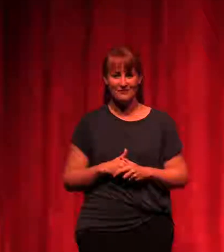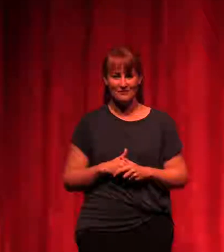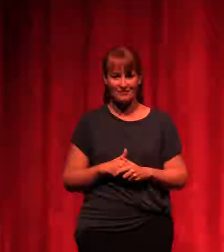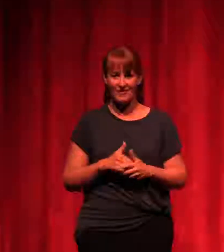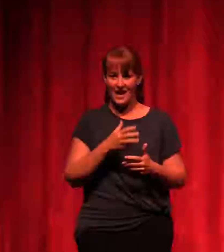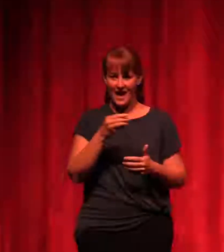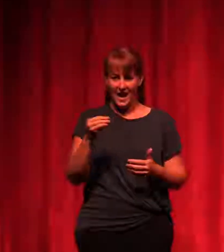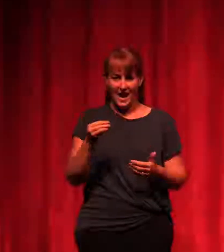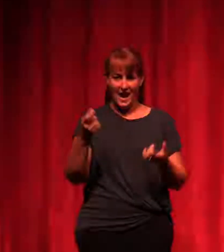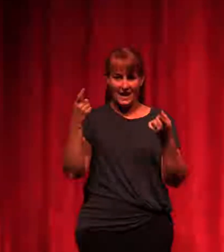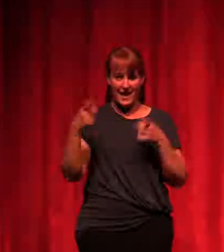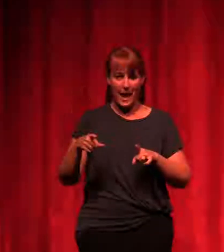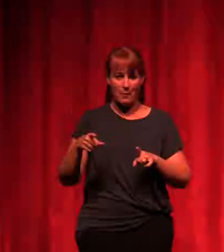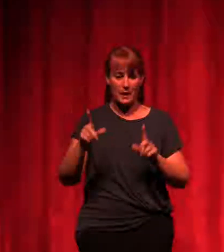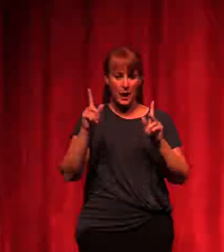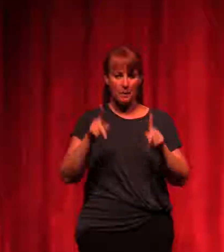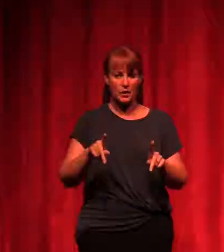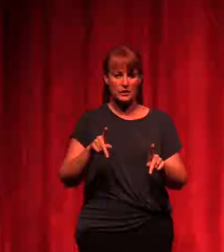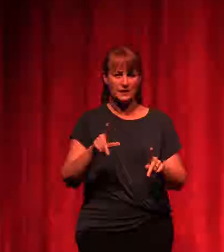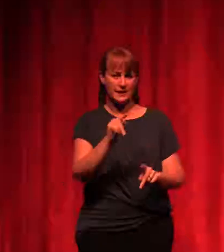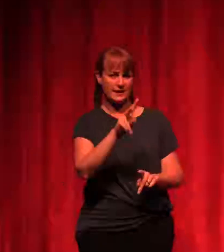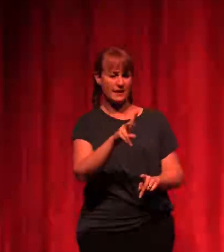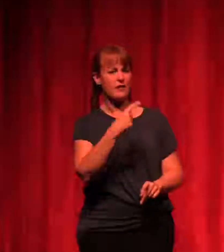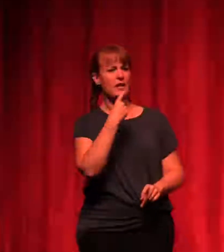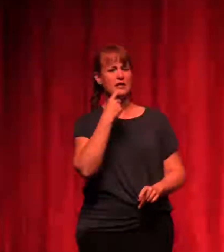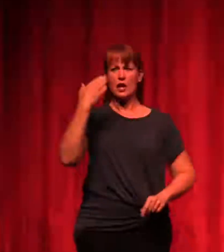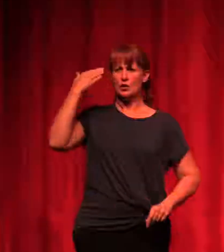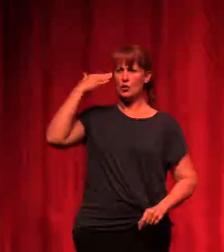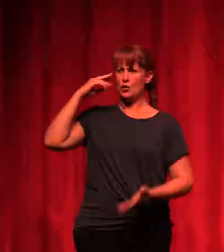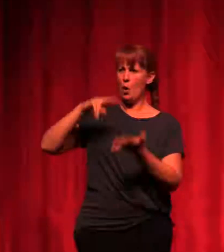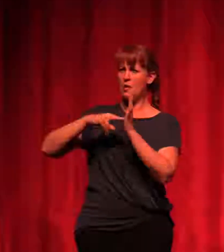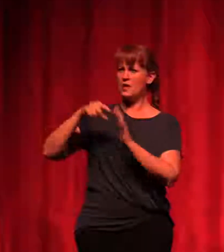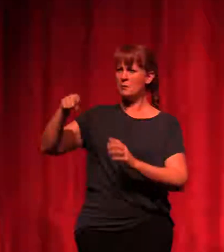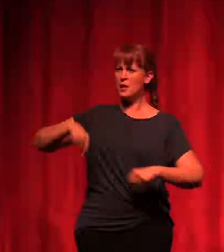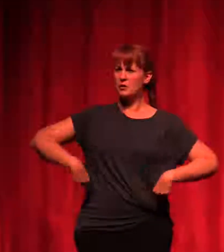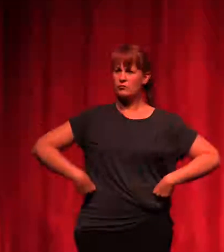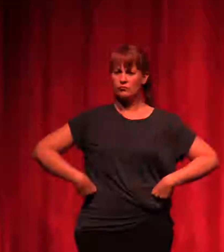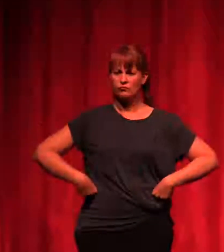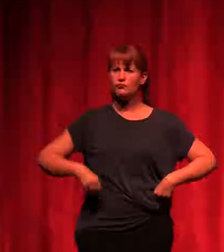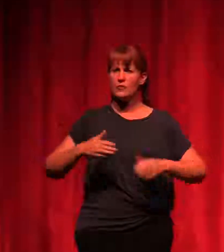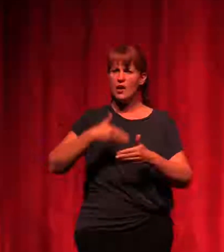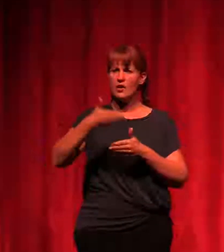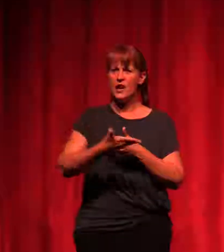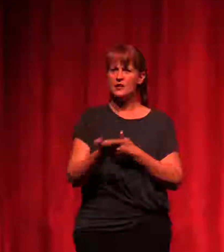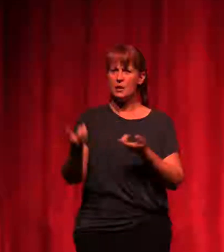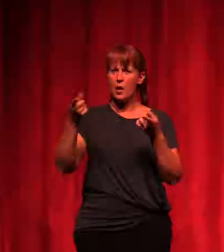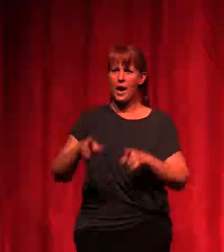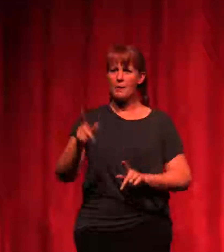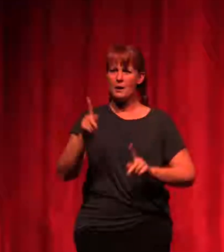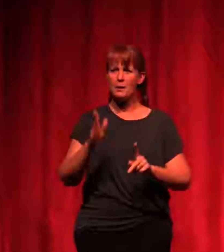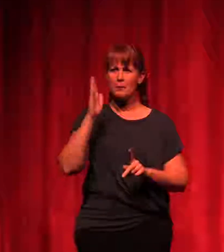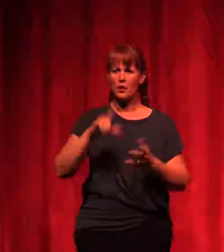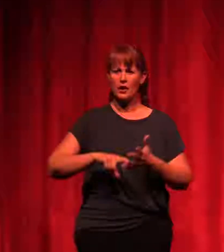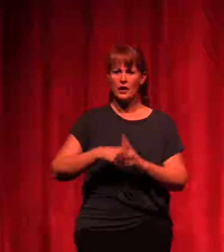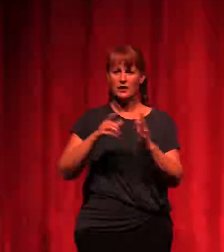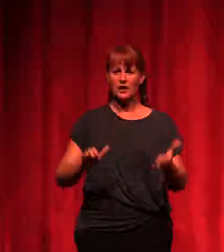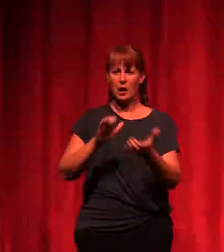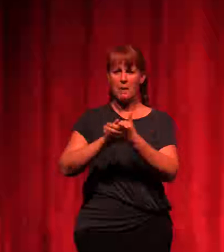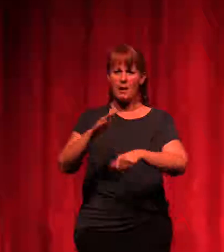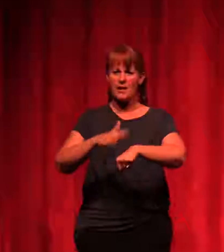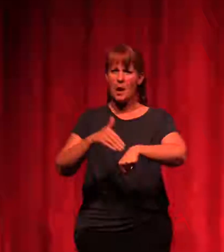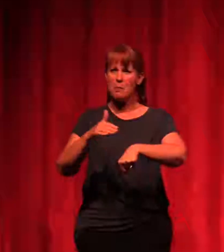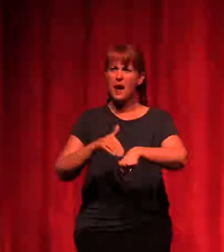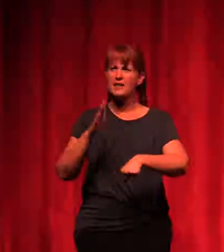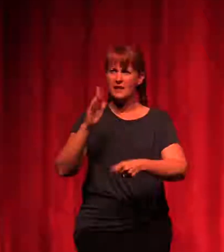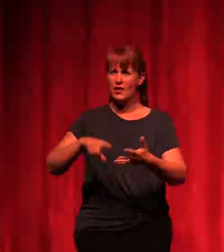And the pundits got on TV and they were like, you know what this means? The next thing that's going to happen, people are going to start marrying their pets.